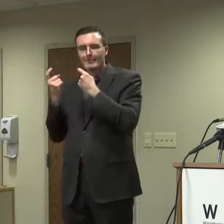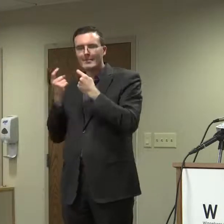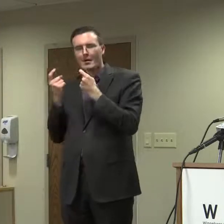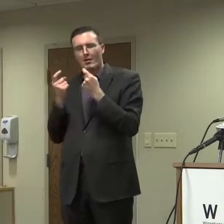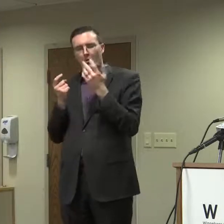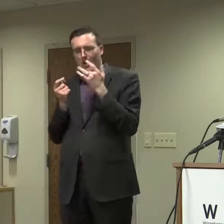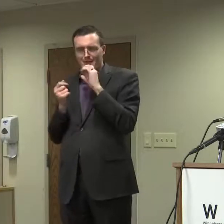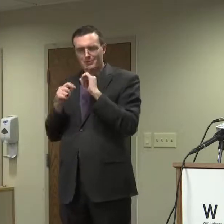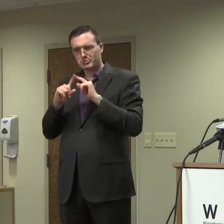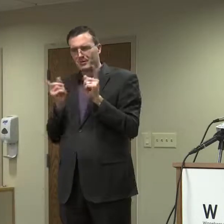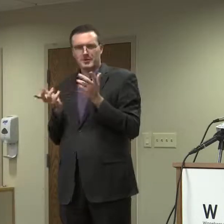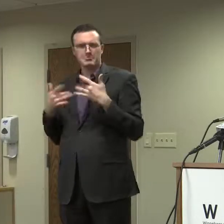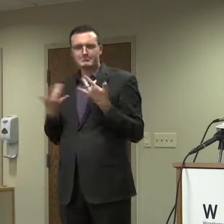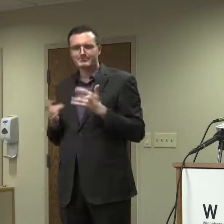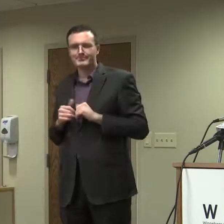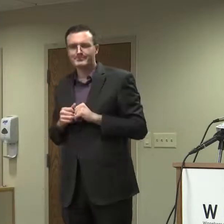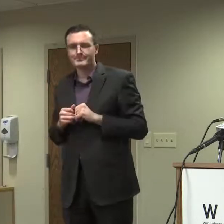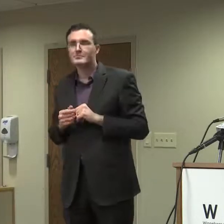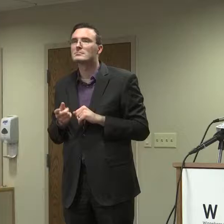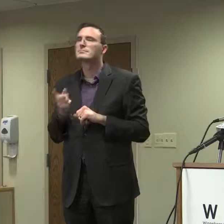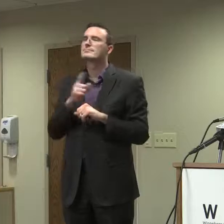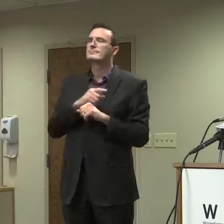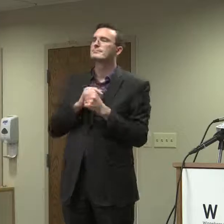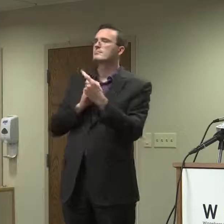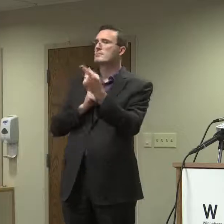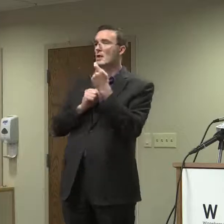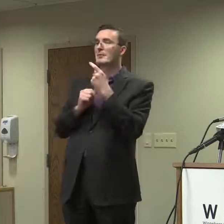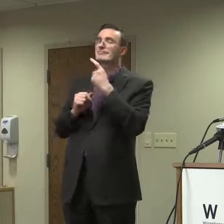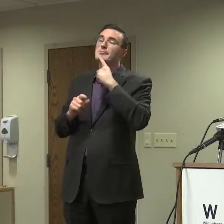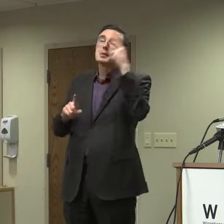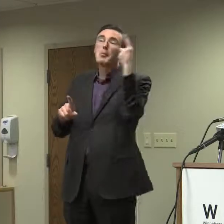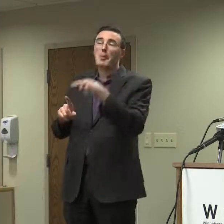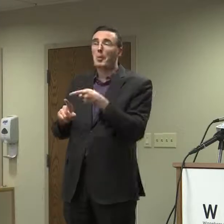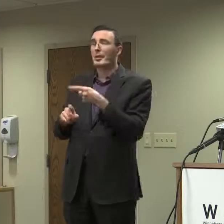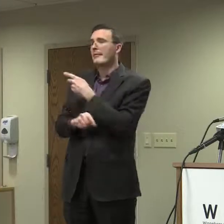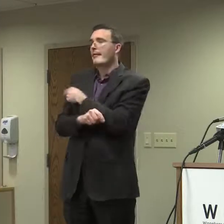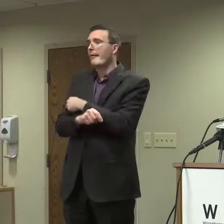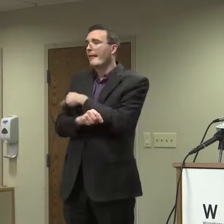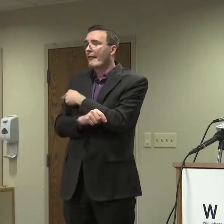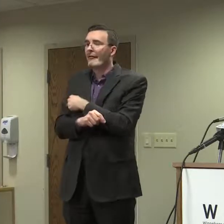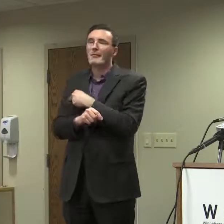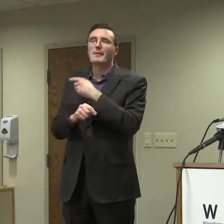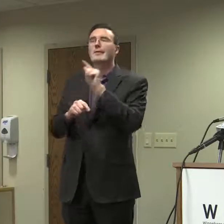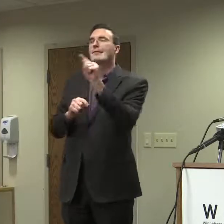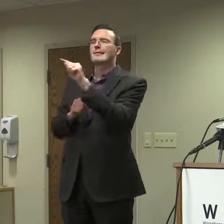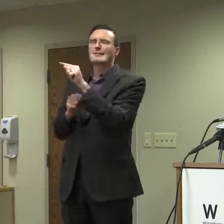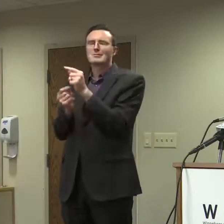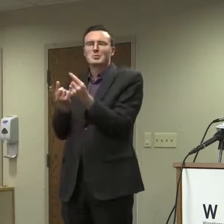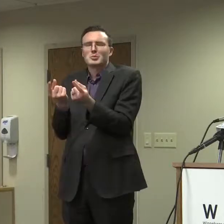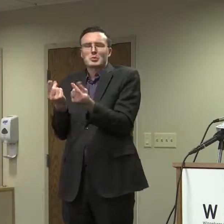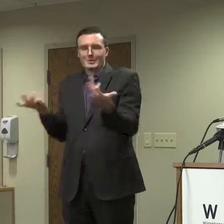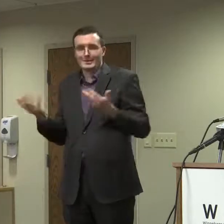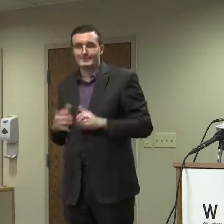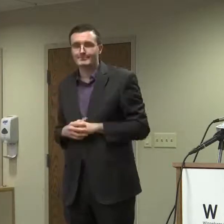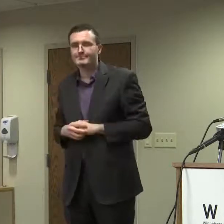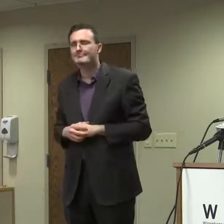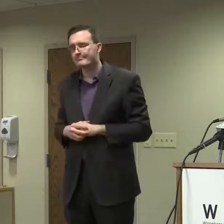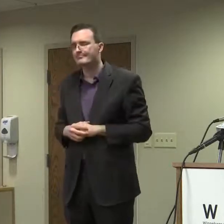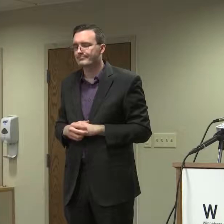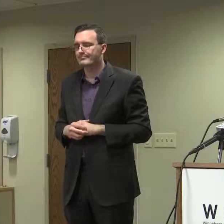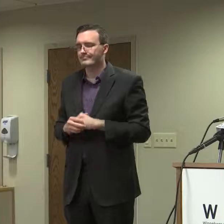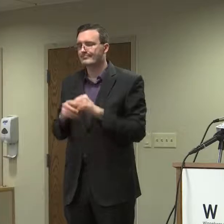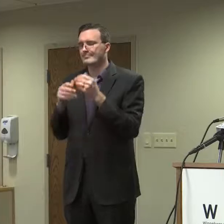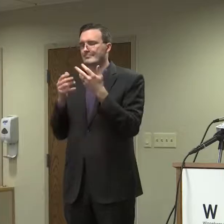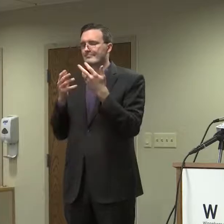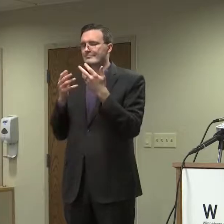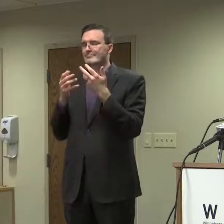Okay, so the question is, how are the healthcare systems doing it? Well, we've already kind of identified let's say they have 30,000 and